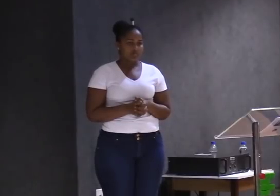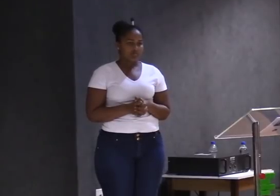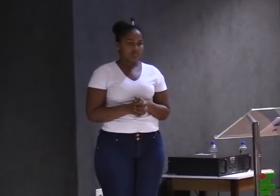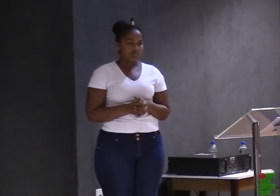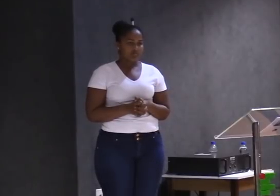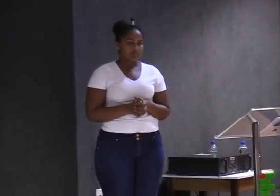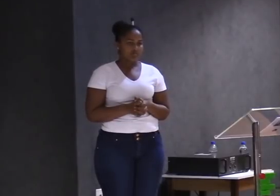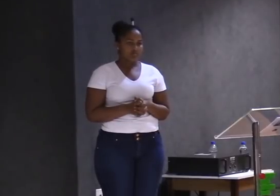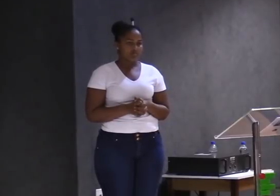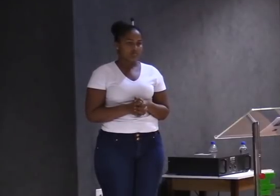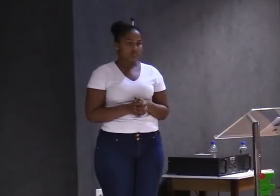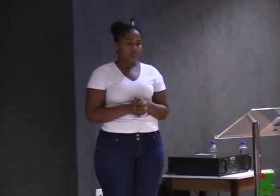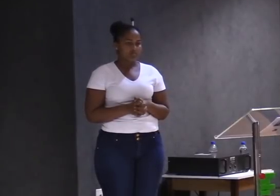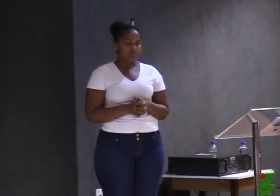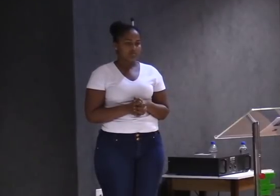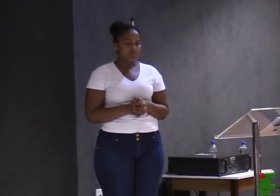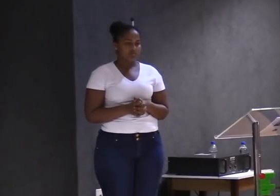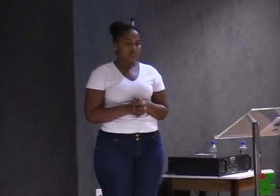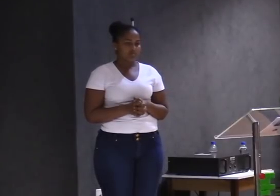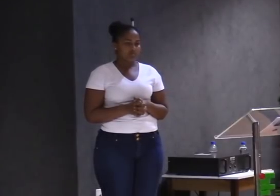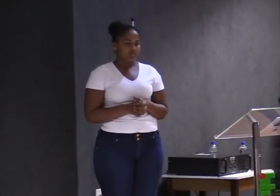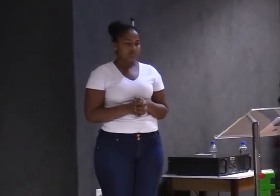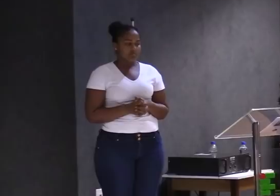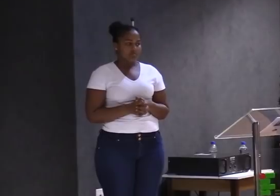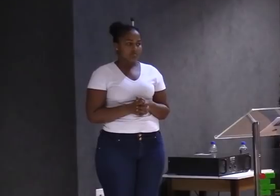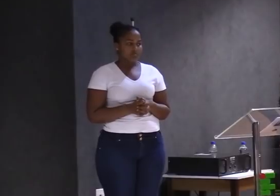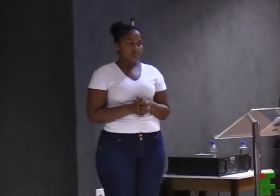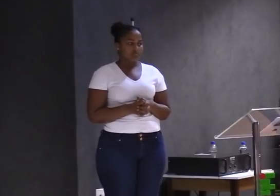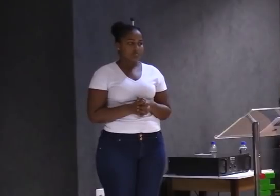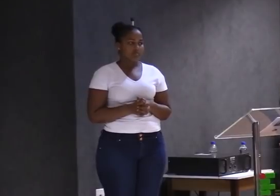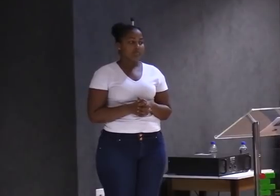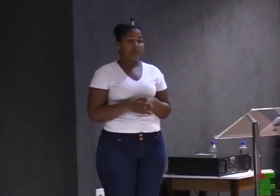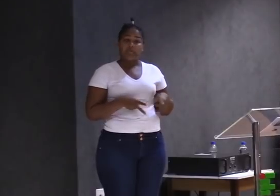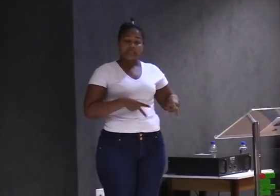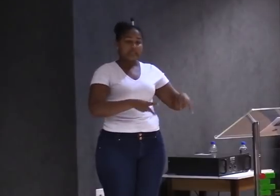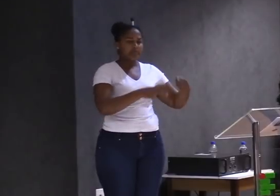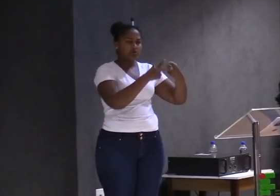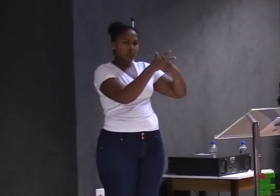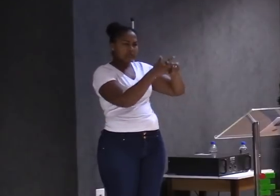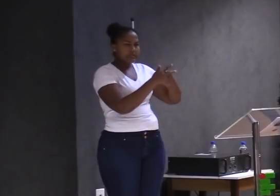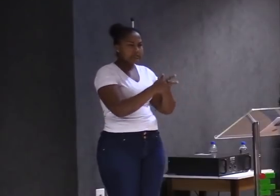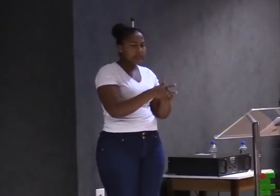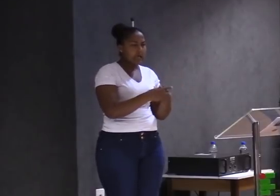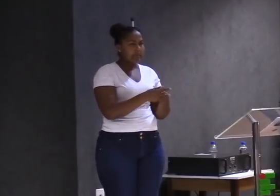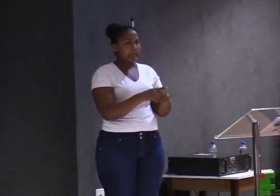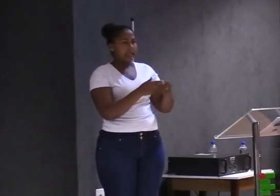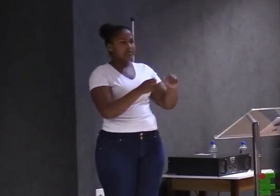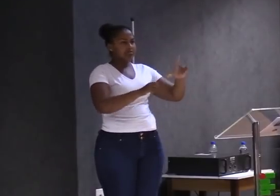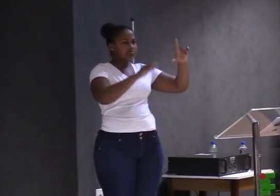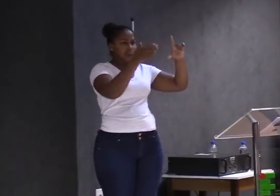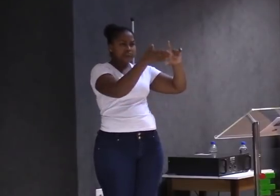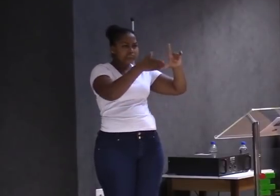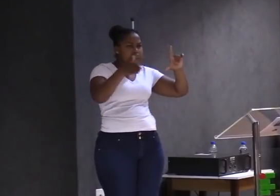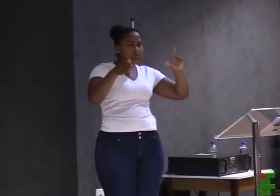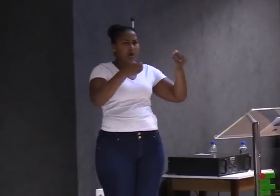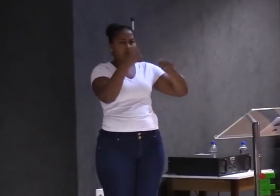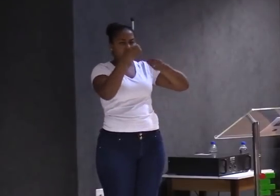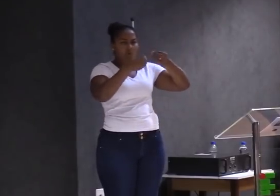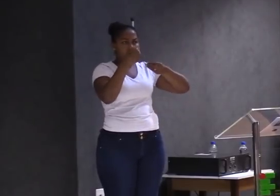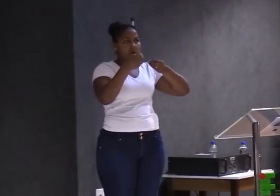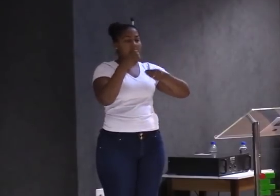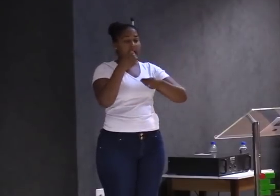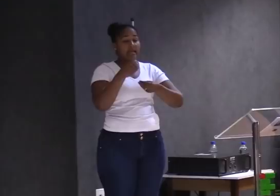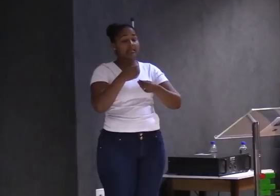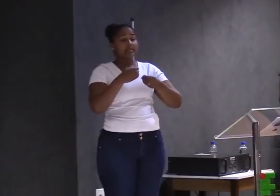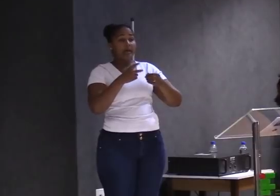assess their progress. Quando a gente usa essas ferramentas digitais, né, a gente consegue fazer com que o estudante